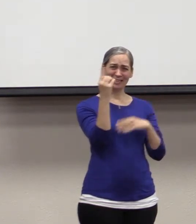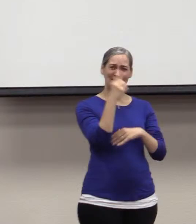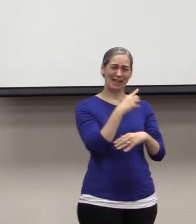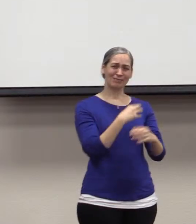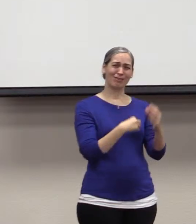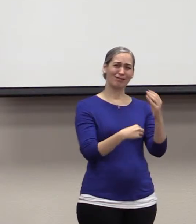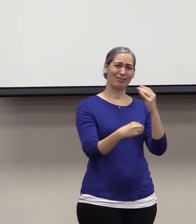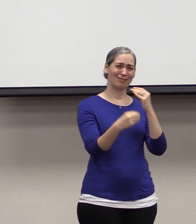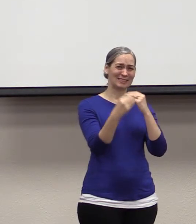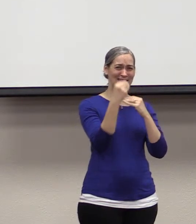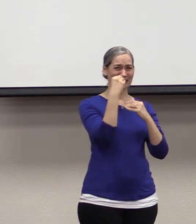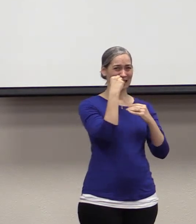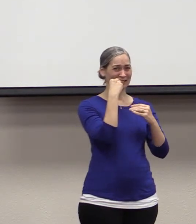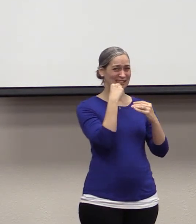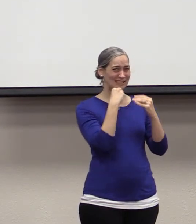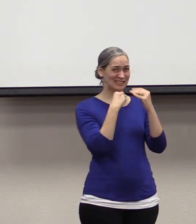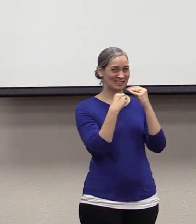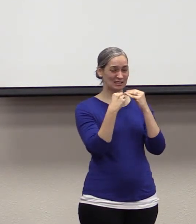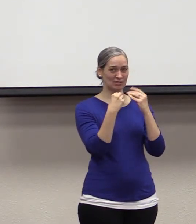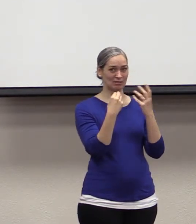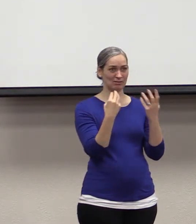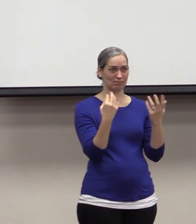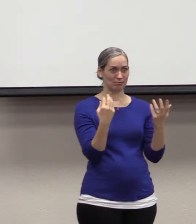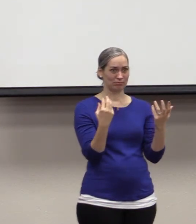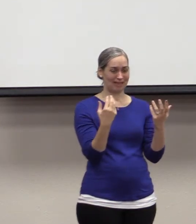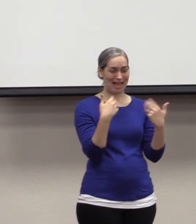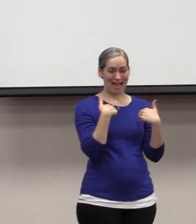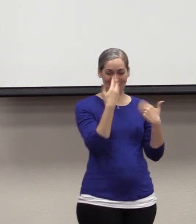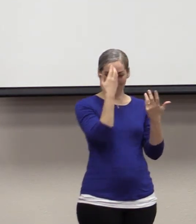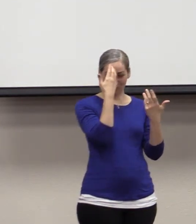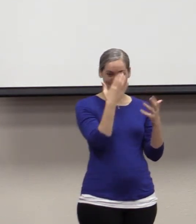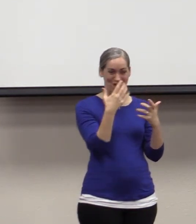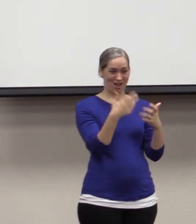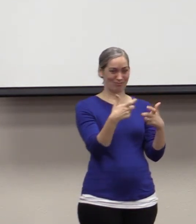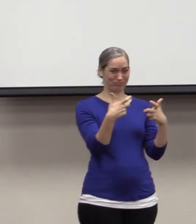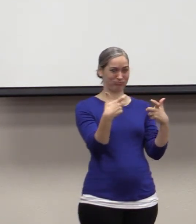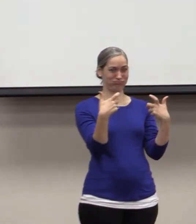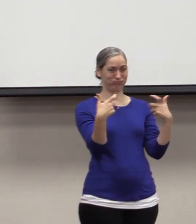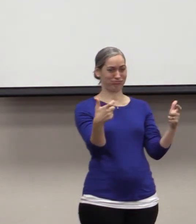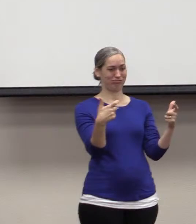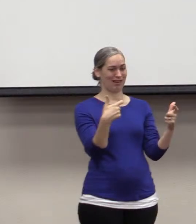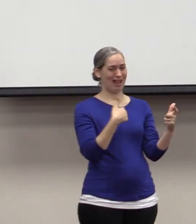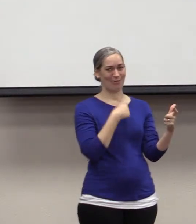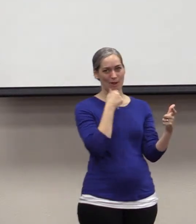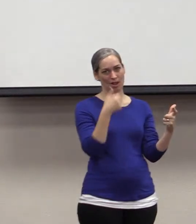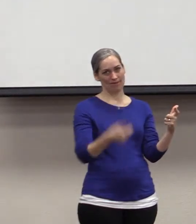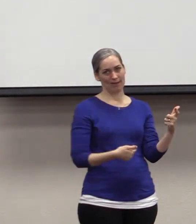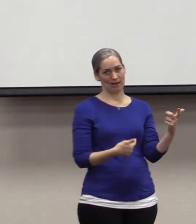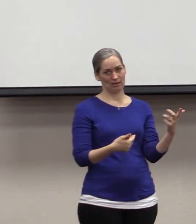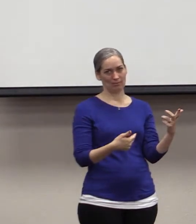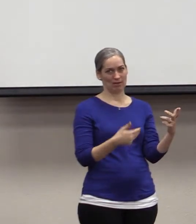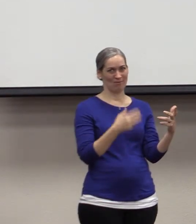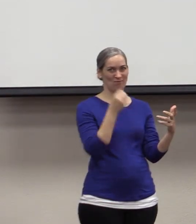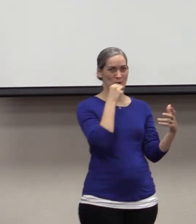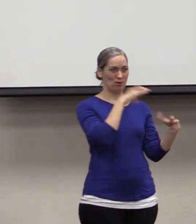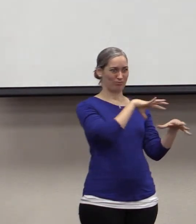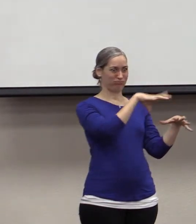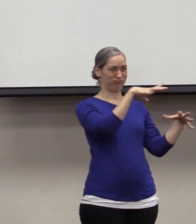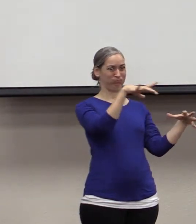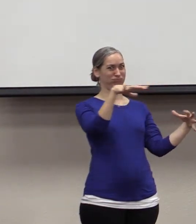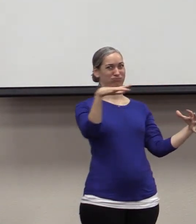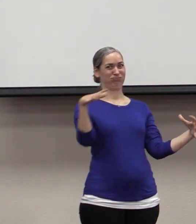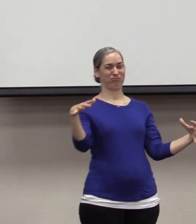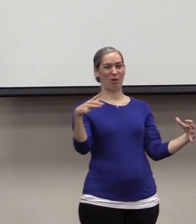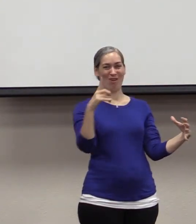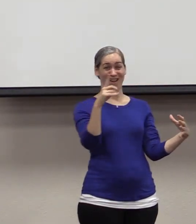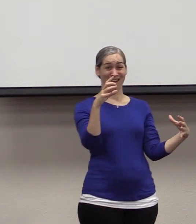table, times 10. I don't know how big this feast was. I wasn't invited. But this is 180